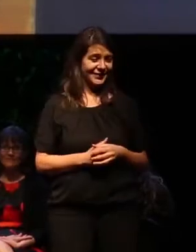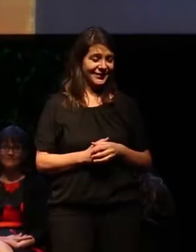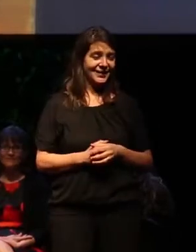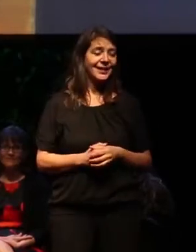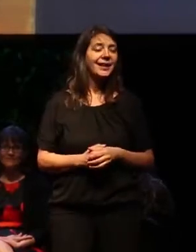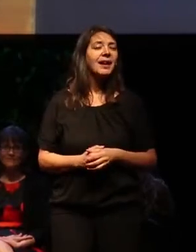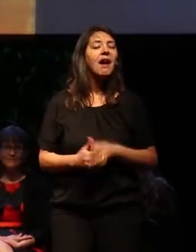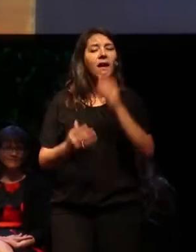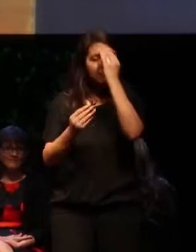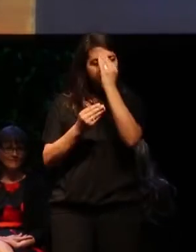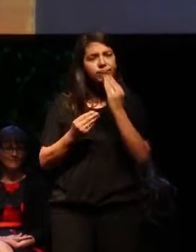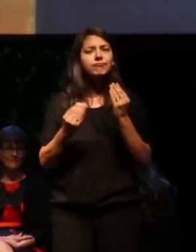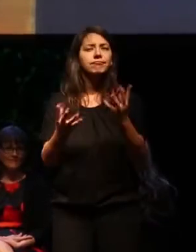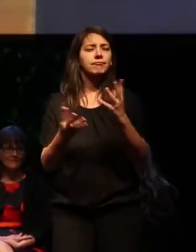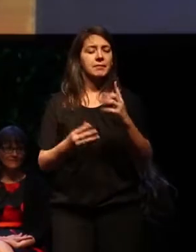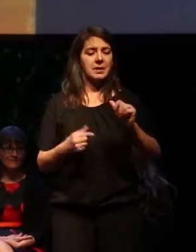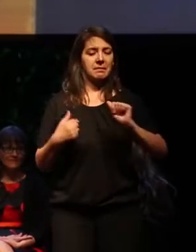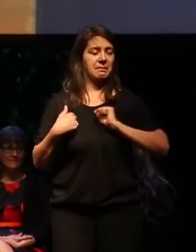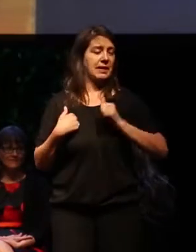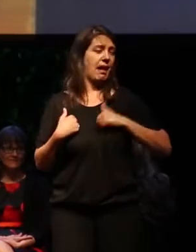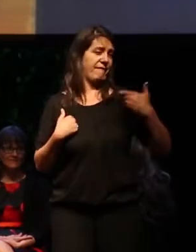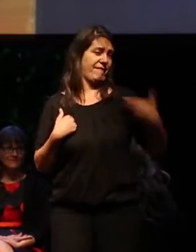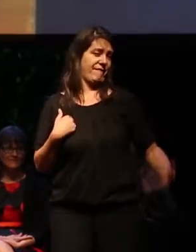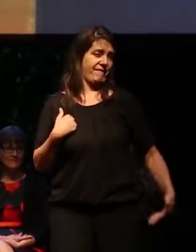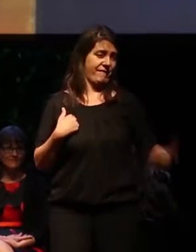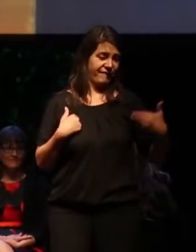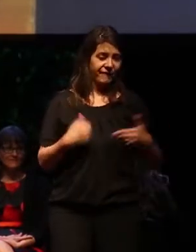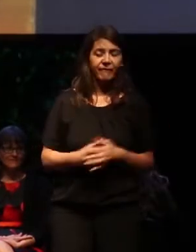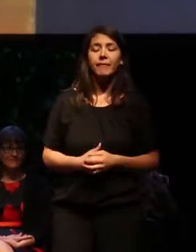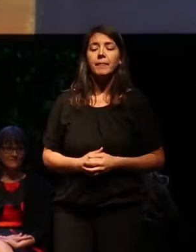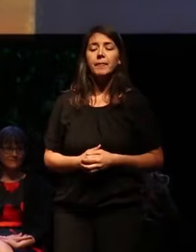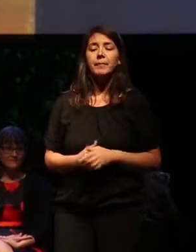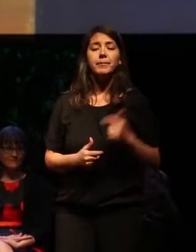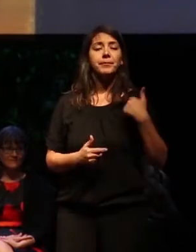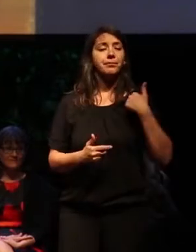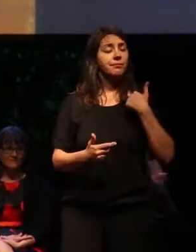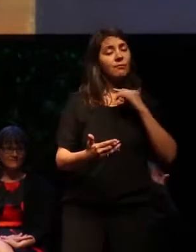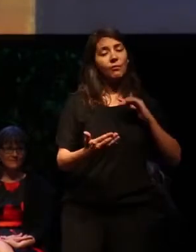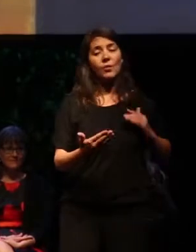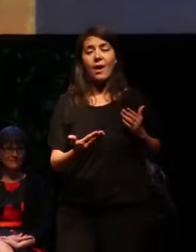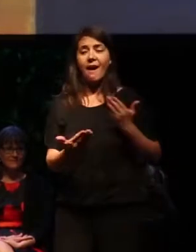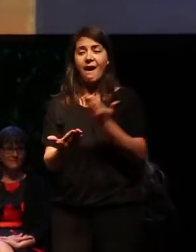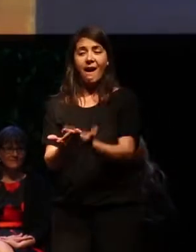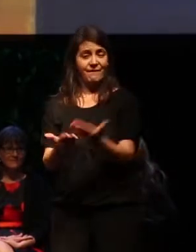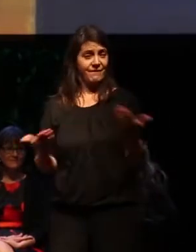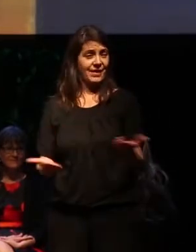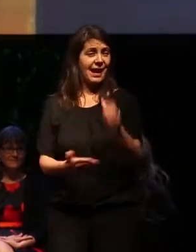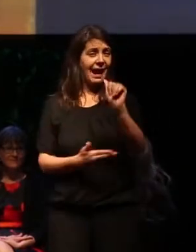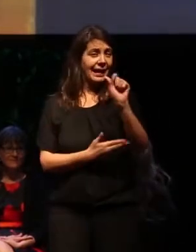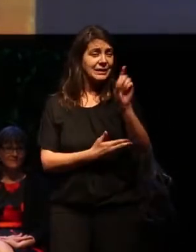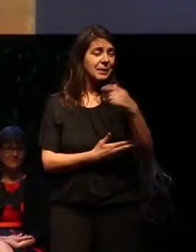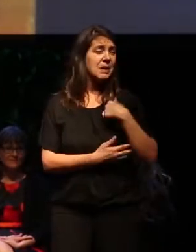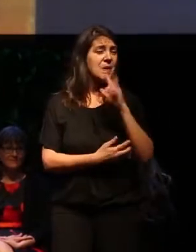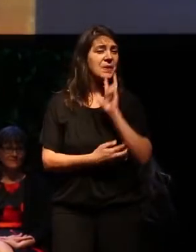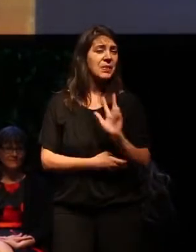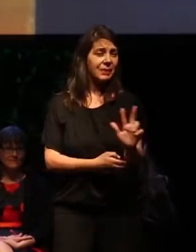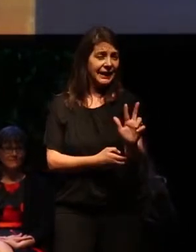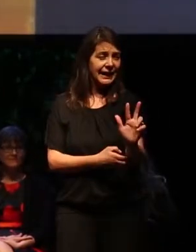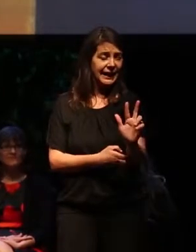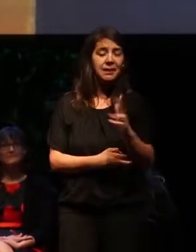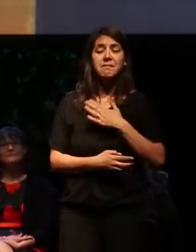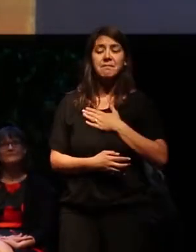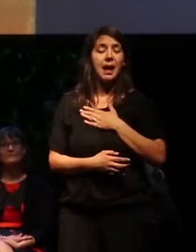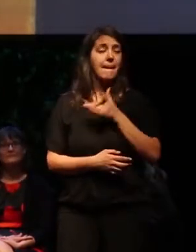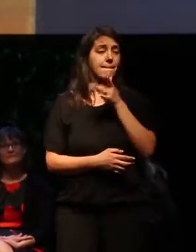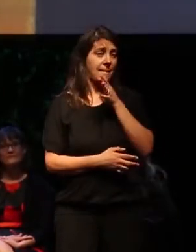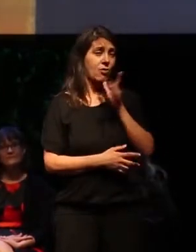I would like to share a little bit more about myself. I first came to ASDB when I was only 3 years old. My adopted